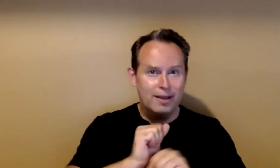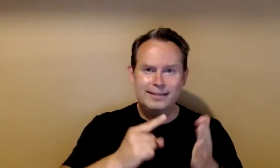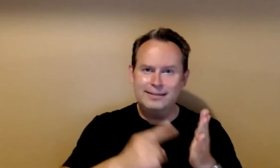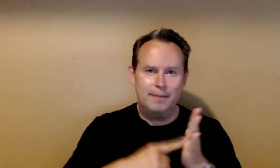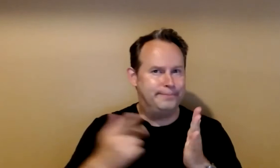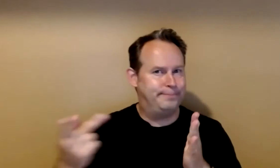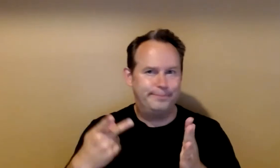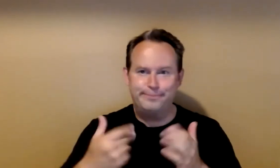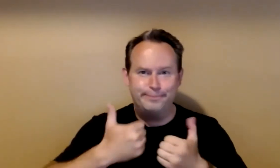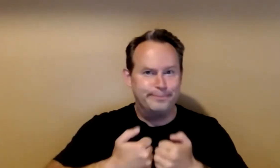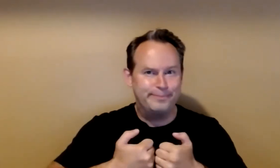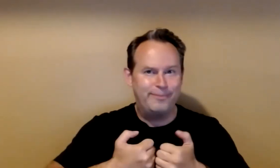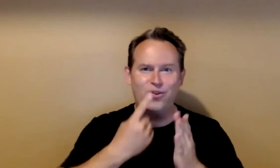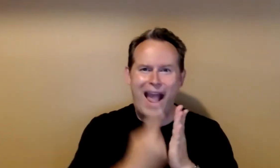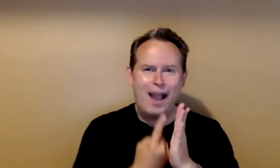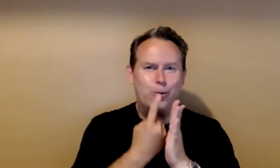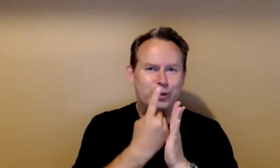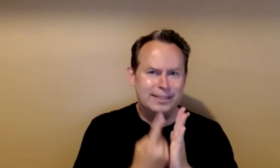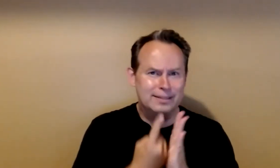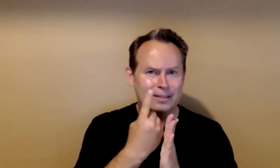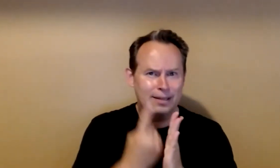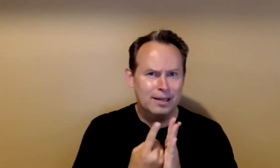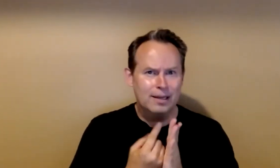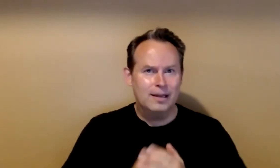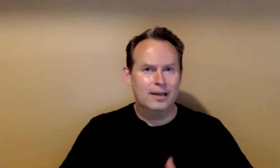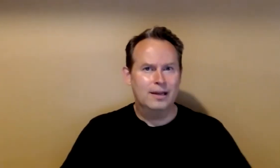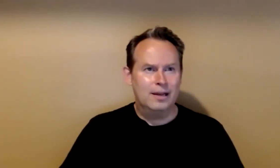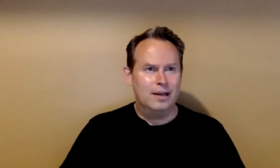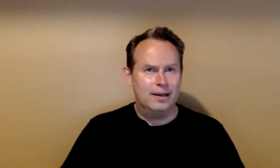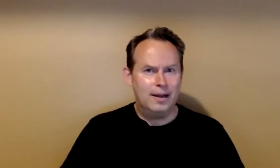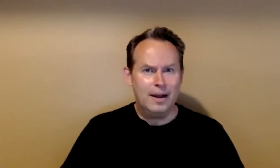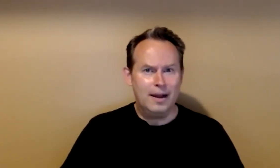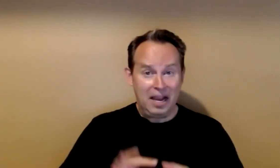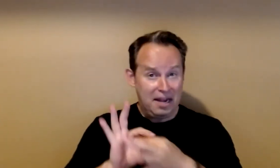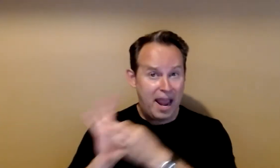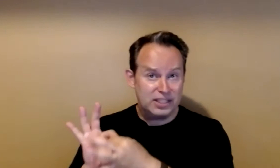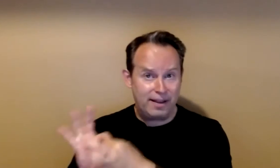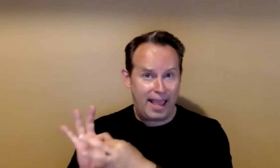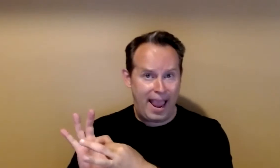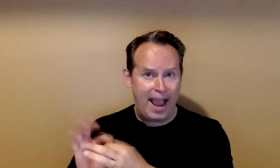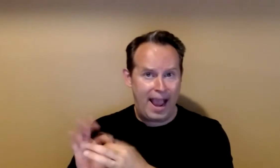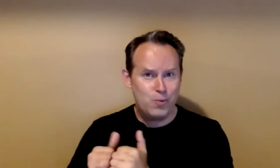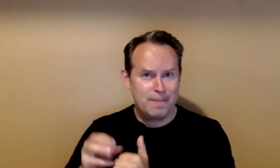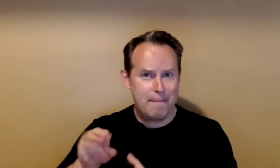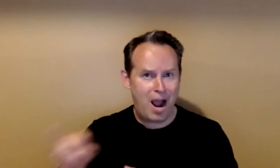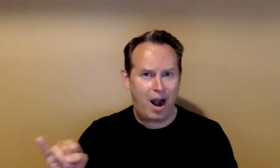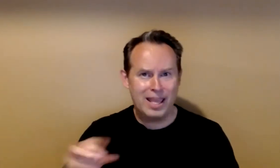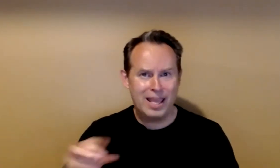she finished her shift, sometimes we would text for hours. The connection I had with